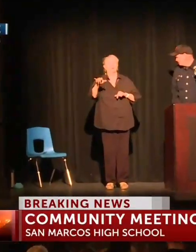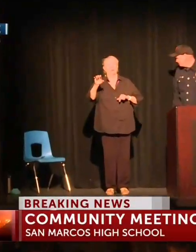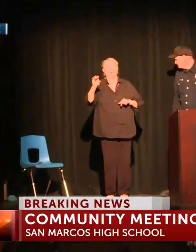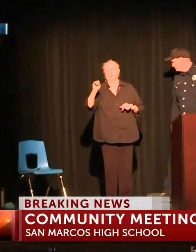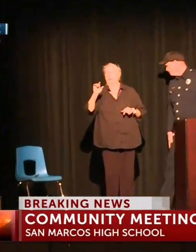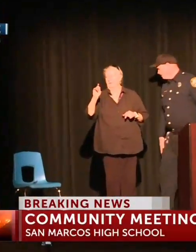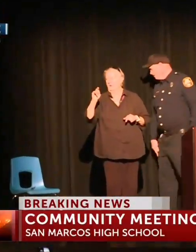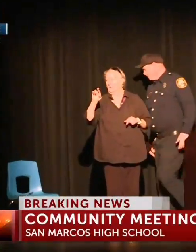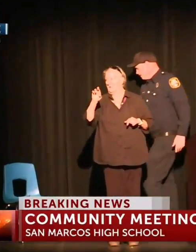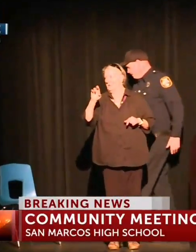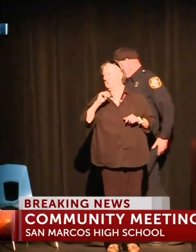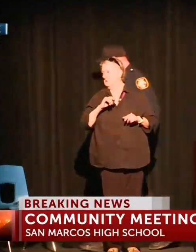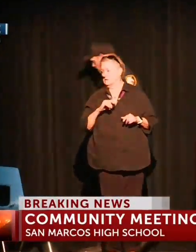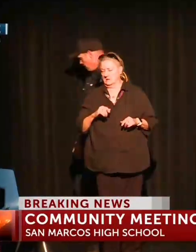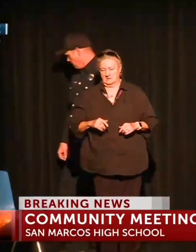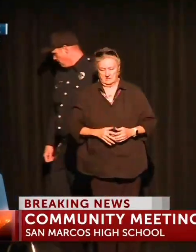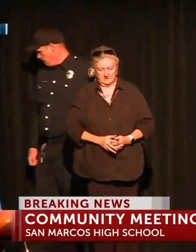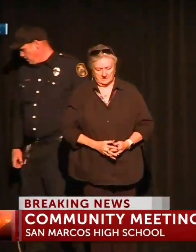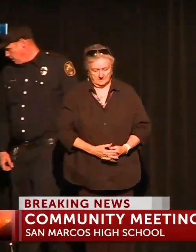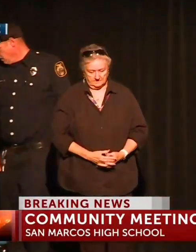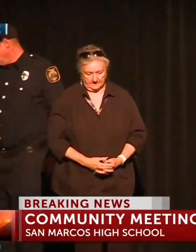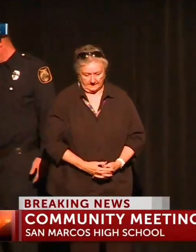Oplager.